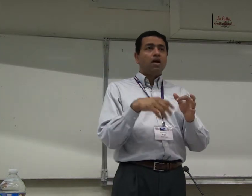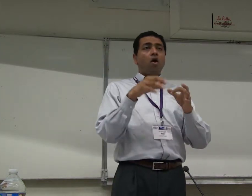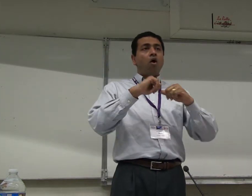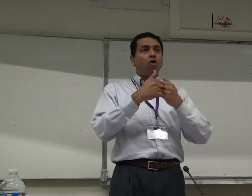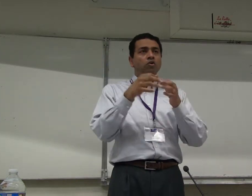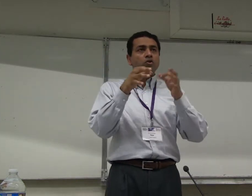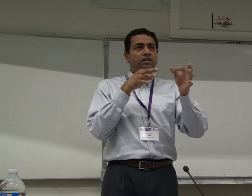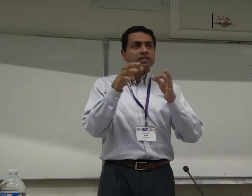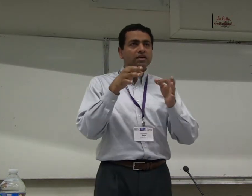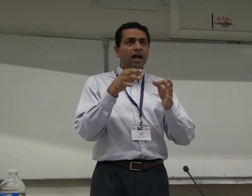is an example